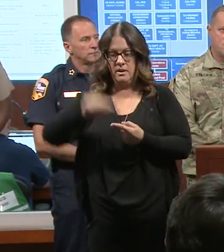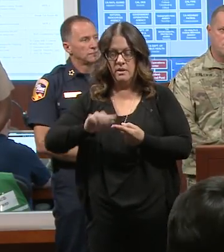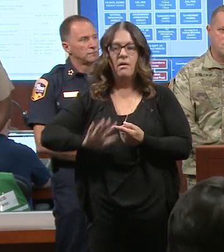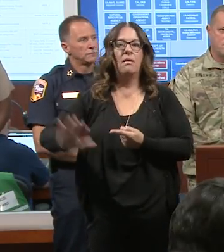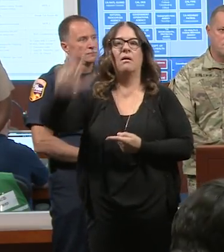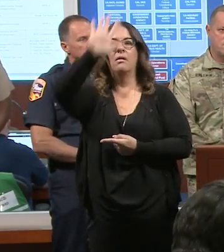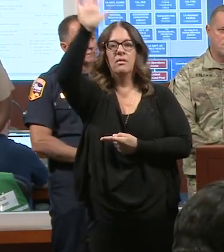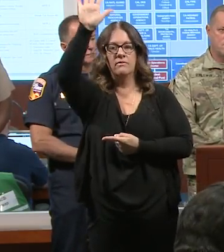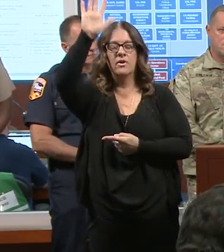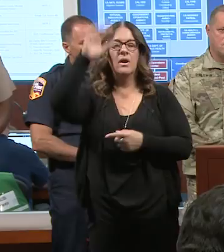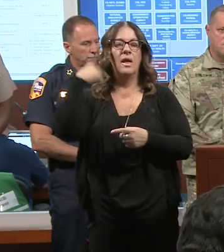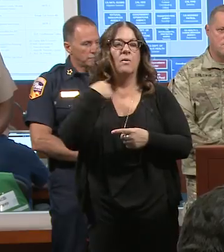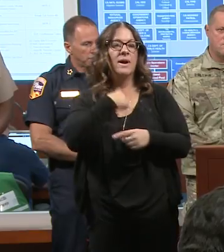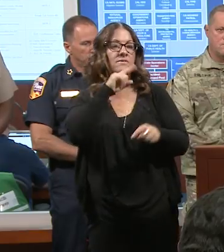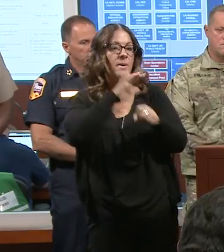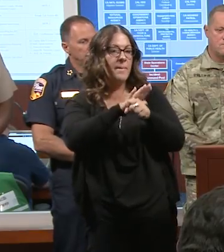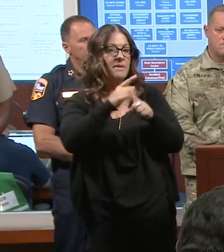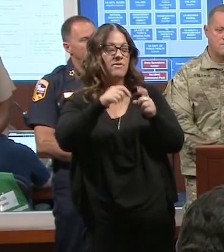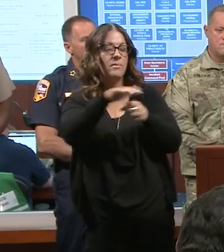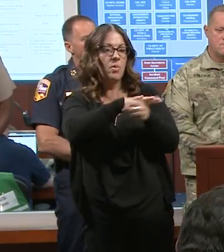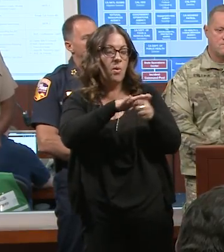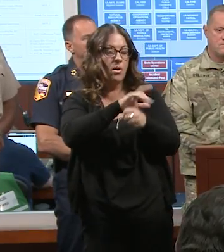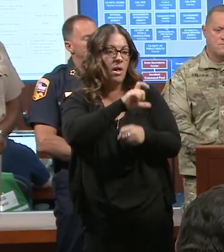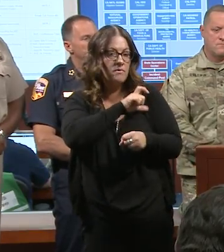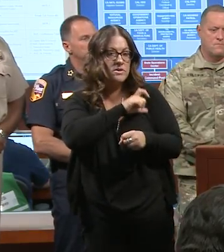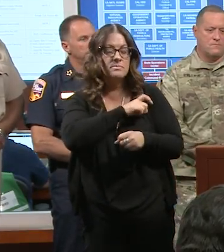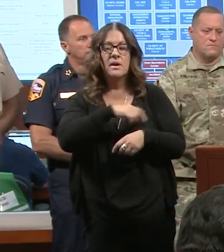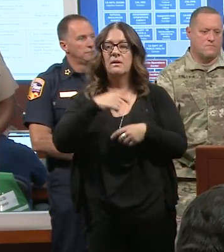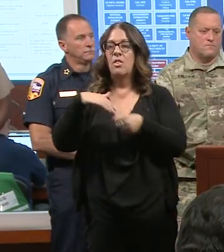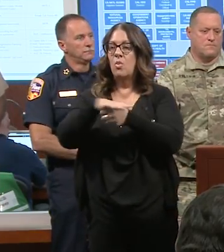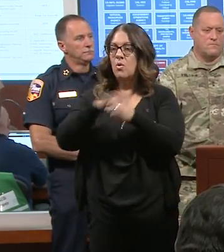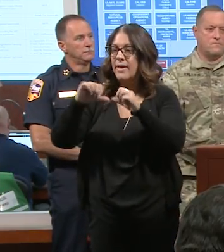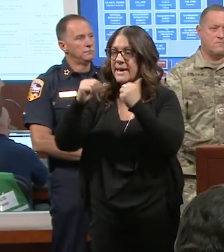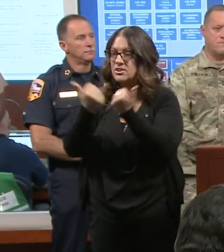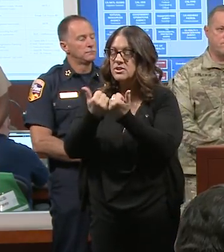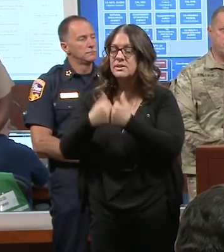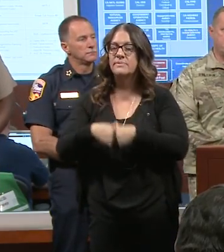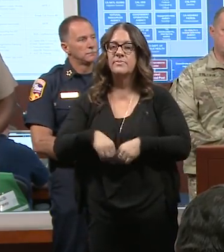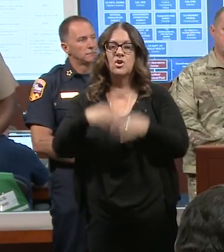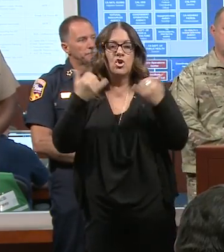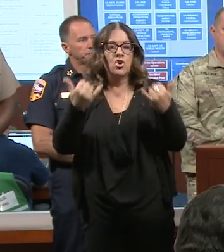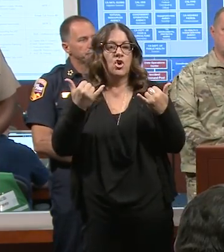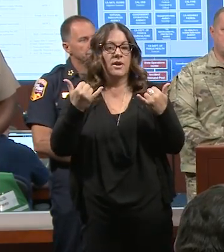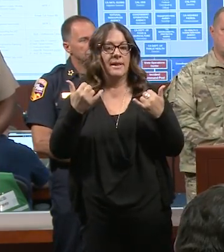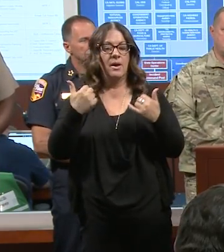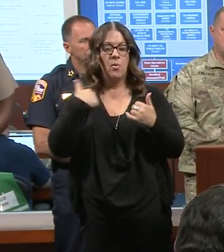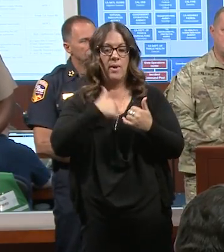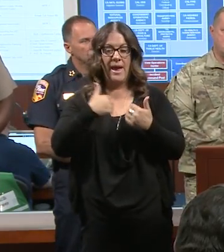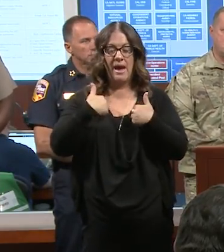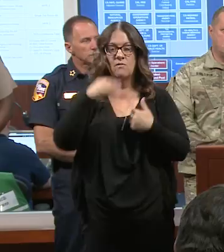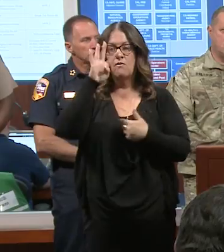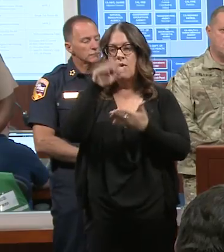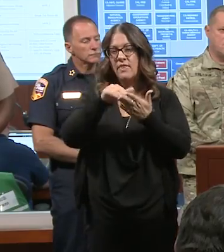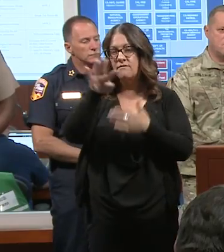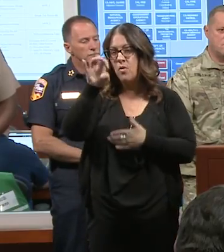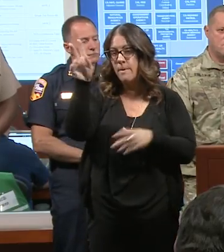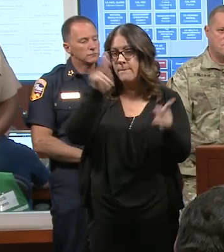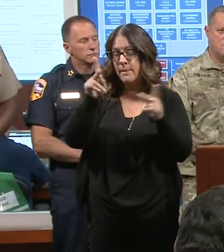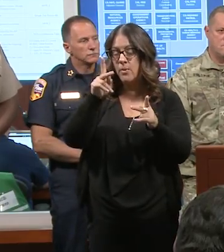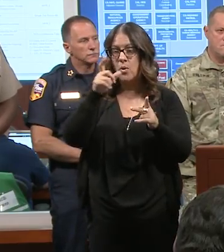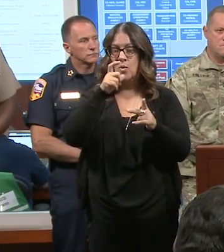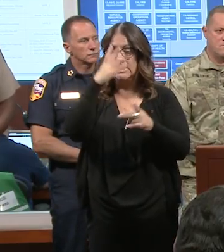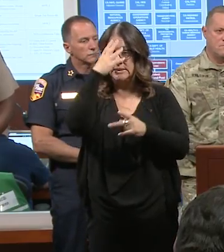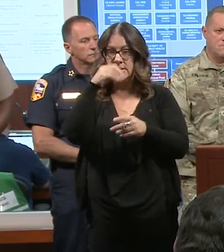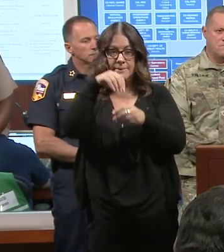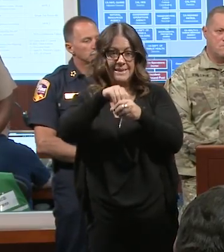supporting our local authorities. And in the shelters, which the populations are currently about 4,400,